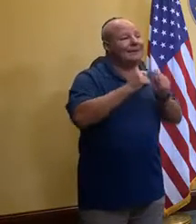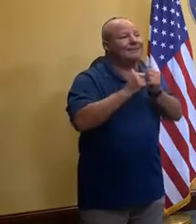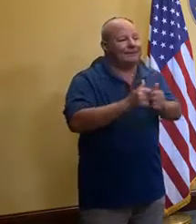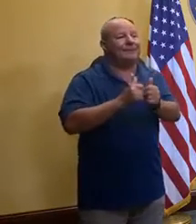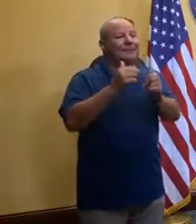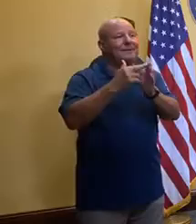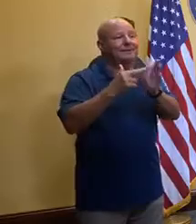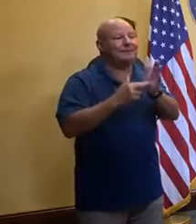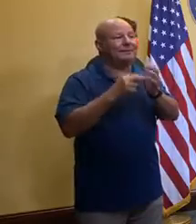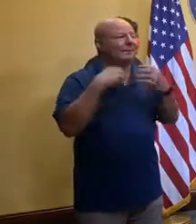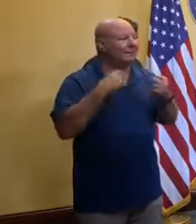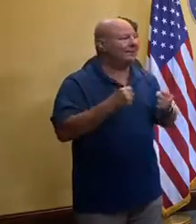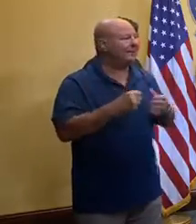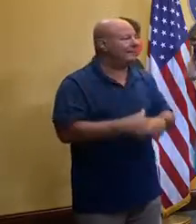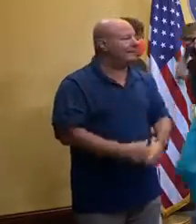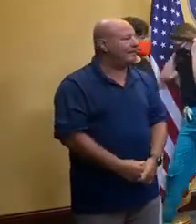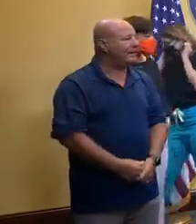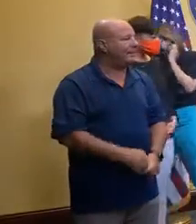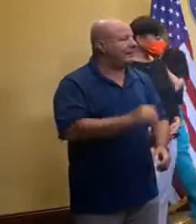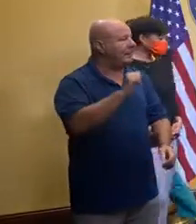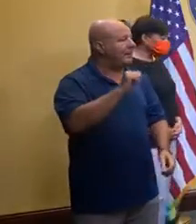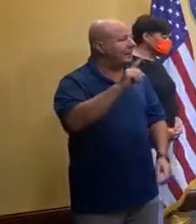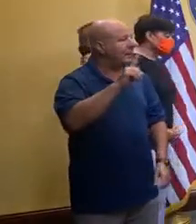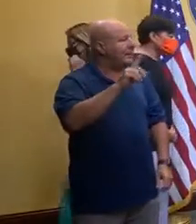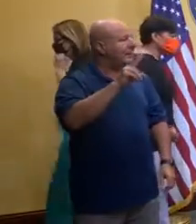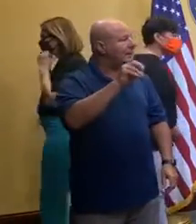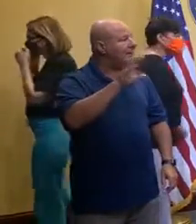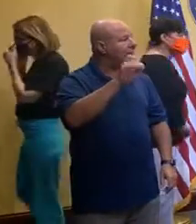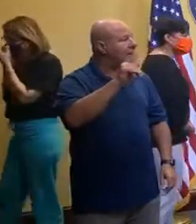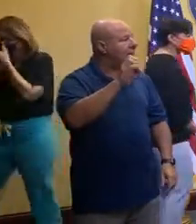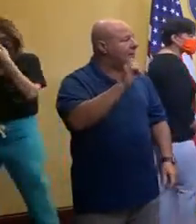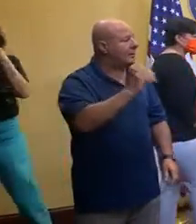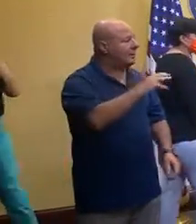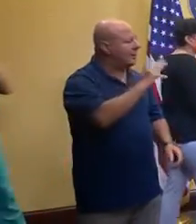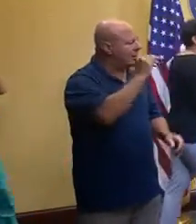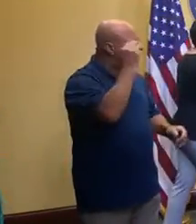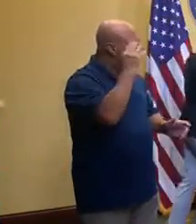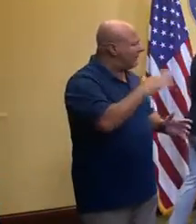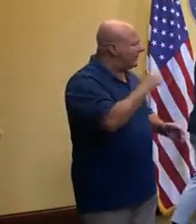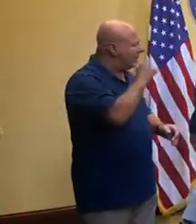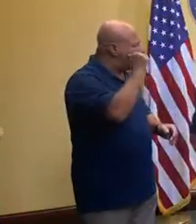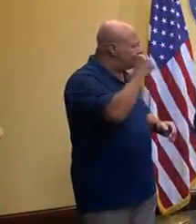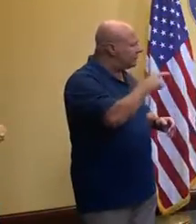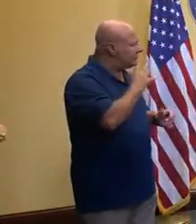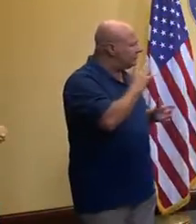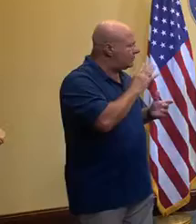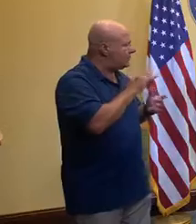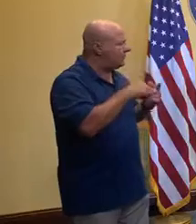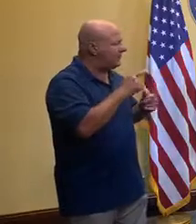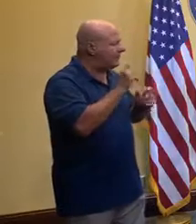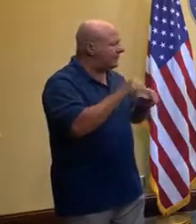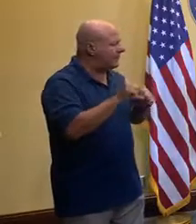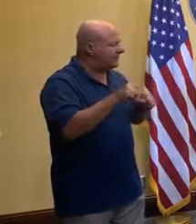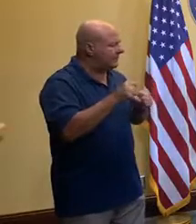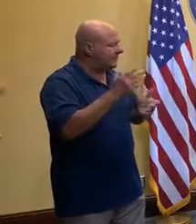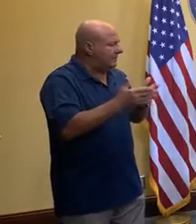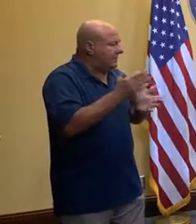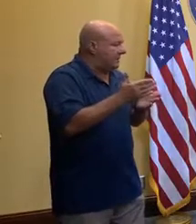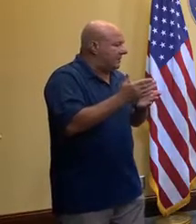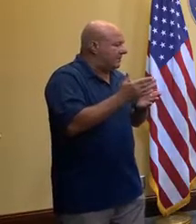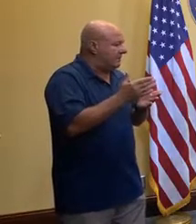well. The advocate? Madam Mayor, yesterday you talked about the possibility of